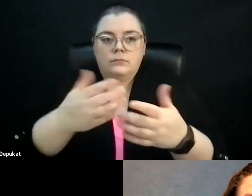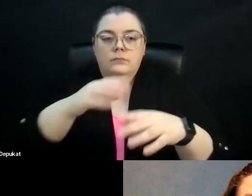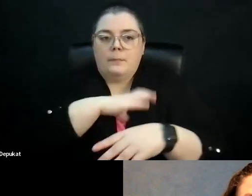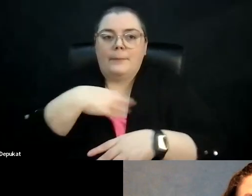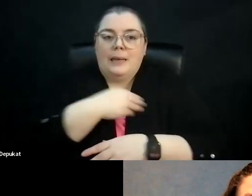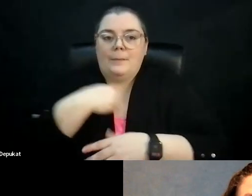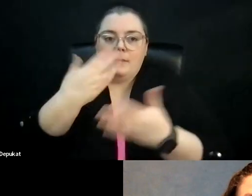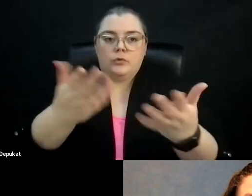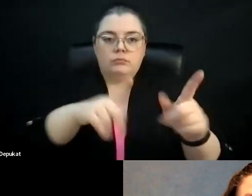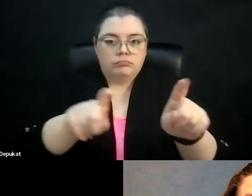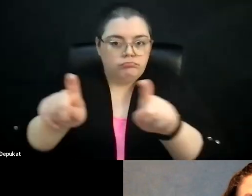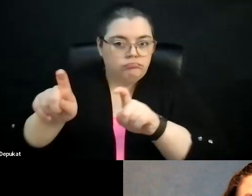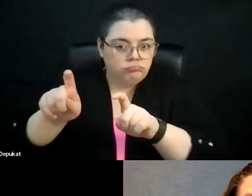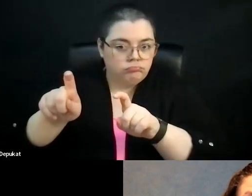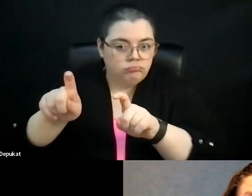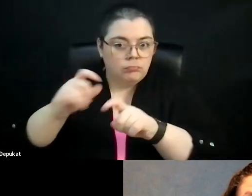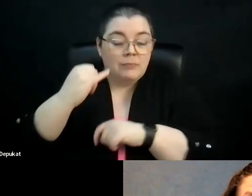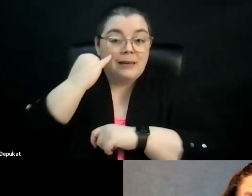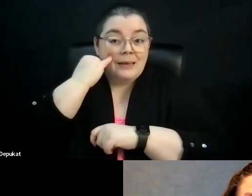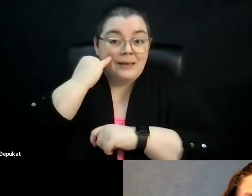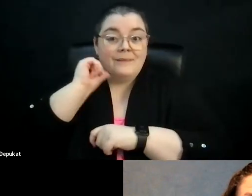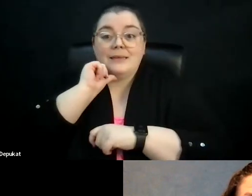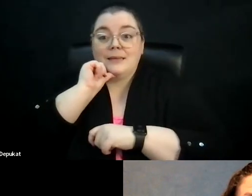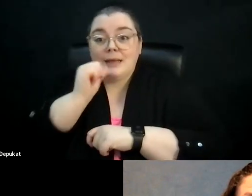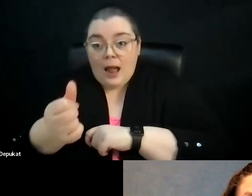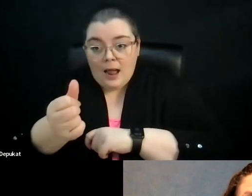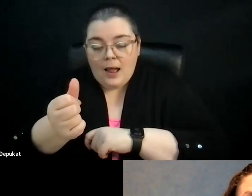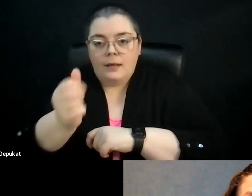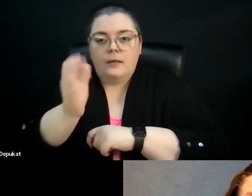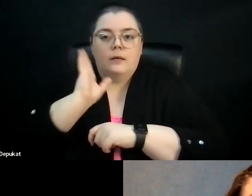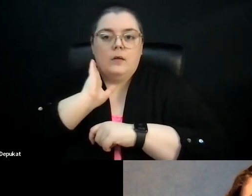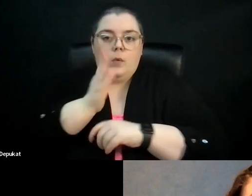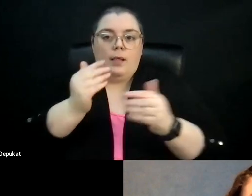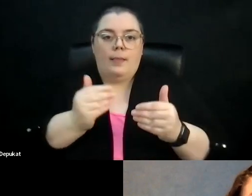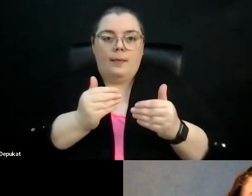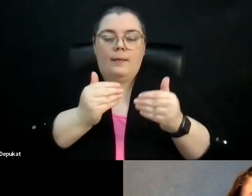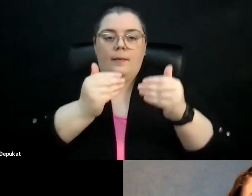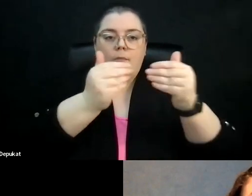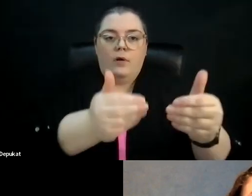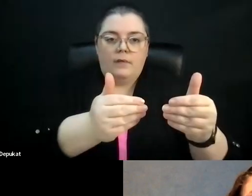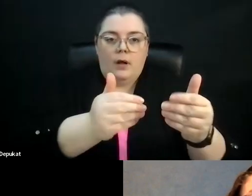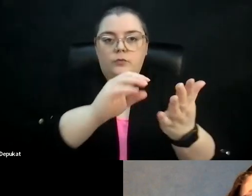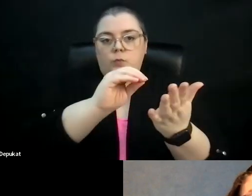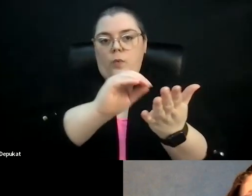that. You can have the floor. Any committee members have anything to add? If you do not, then we will